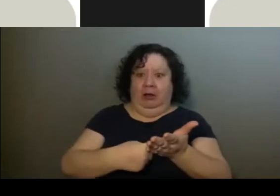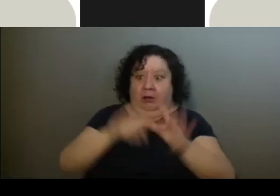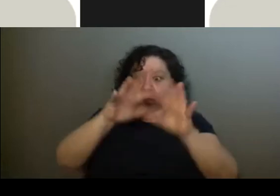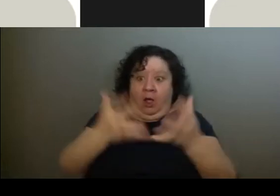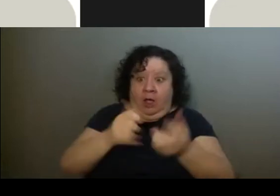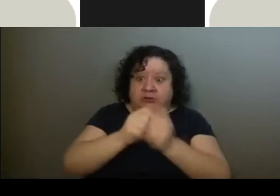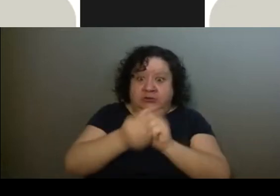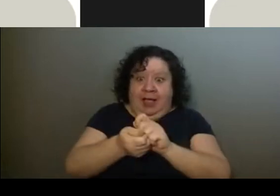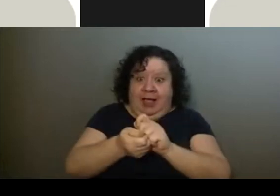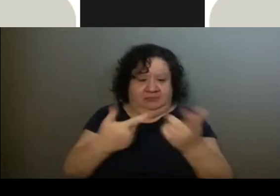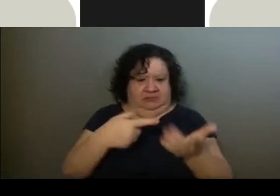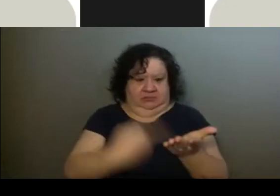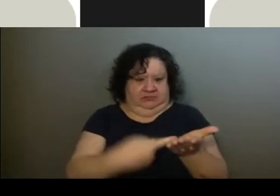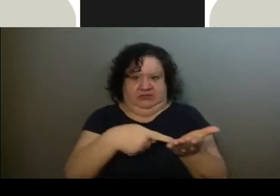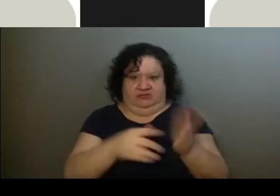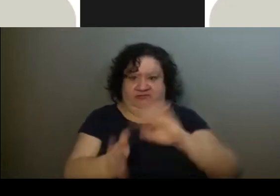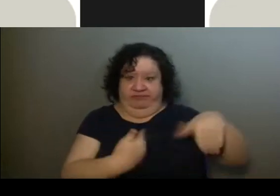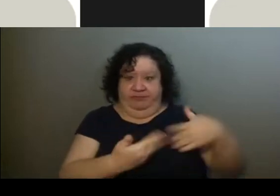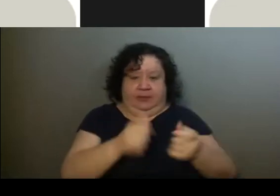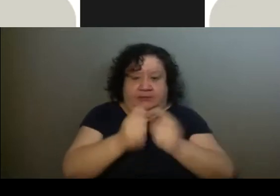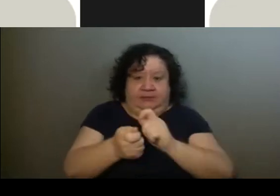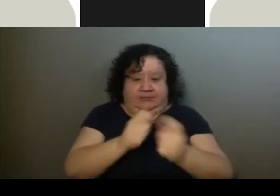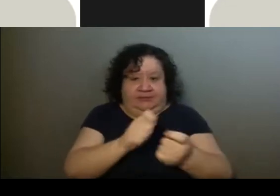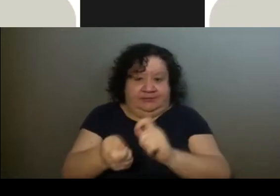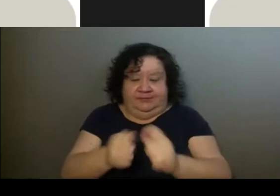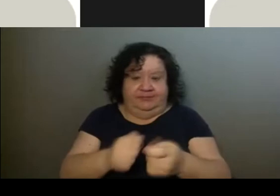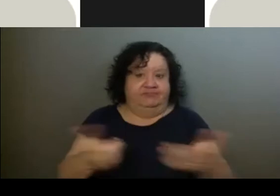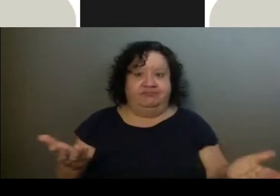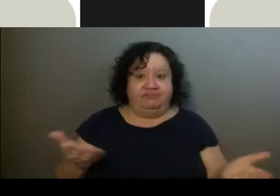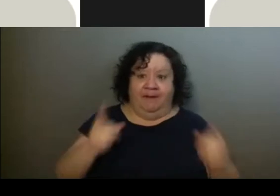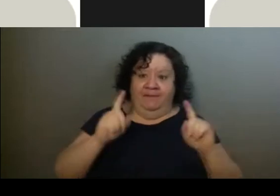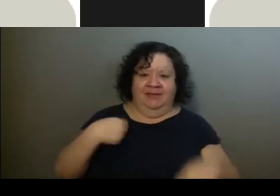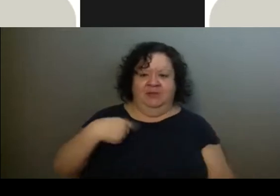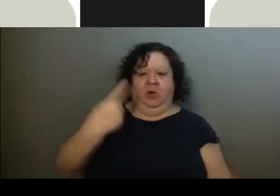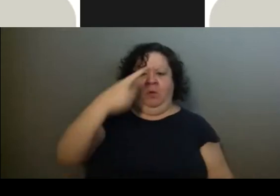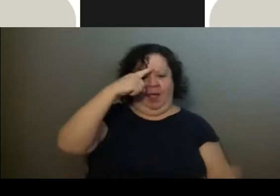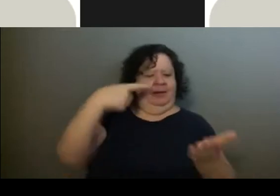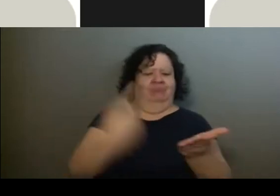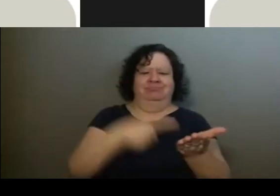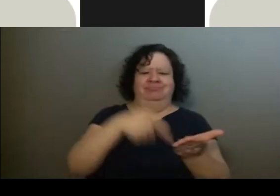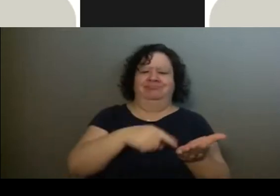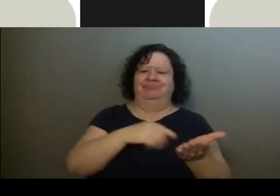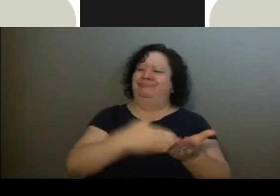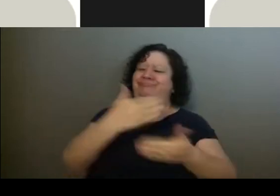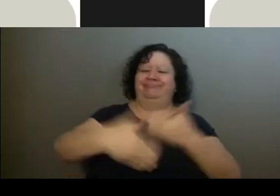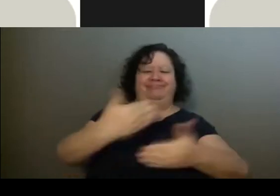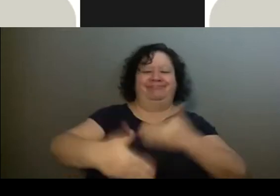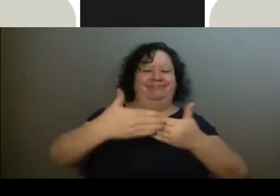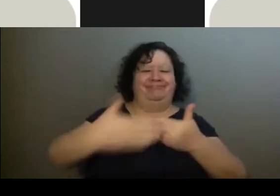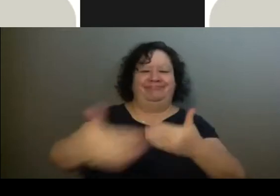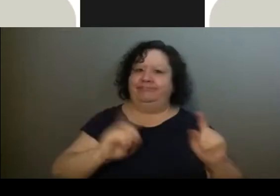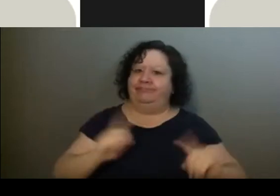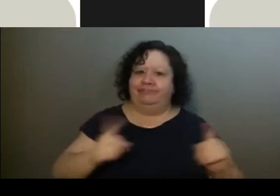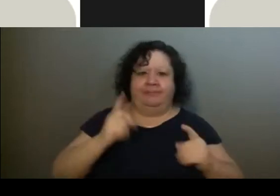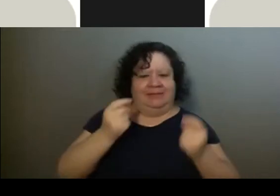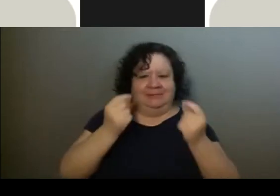open and also to try to tackle too many diverse issues and to ask and to listen. We need to ask the people,